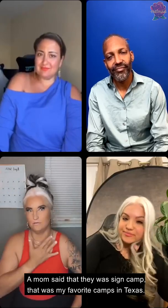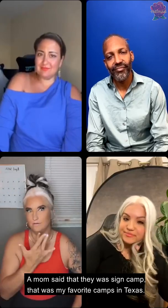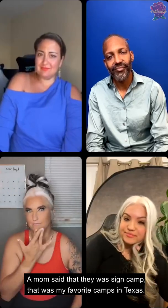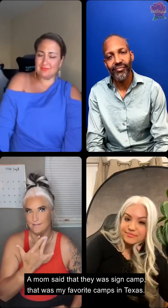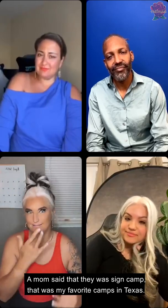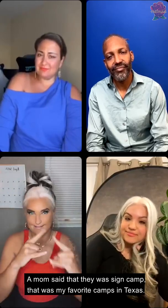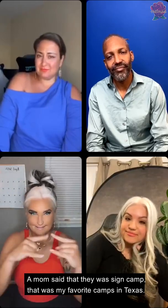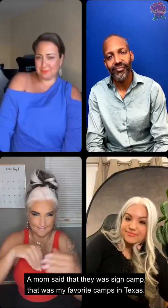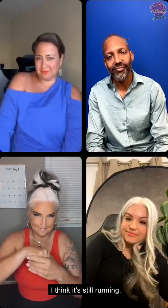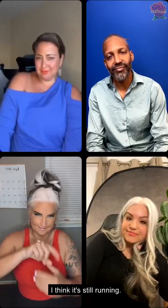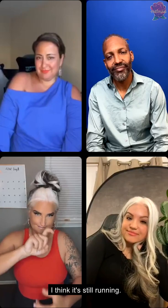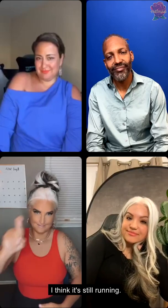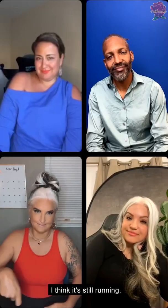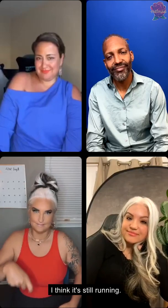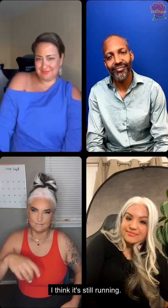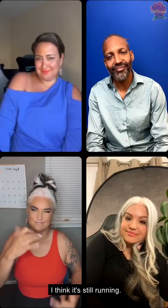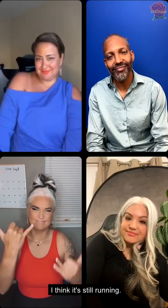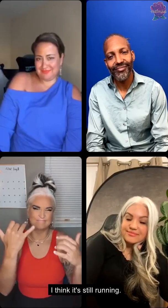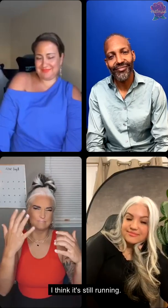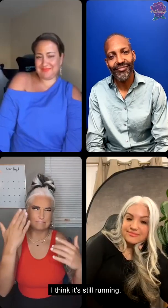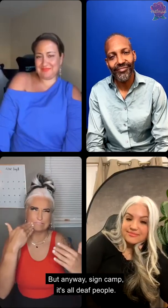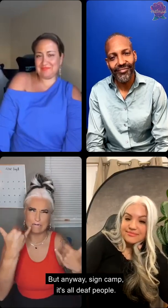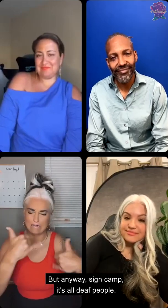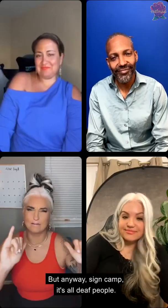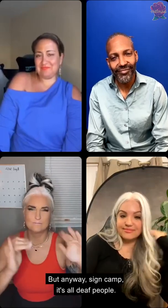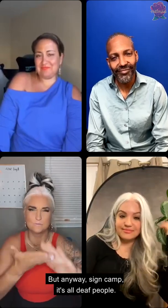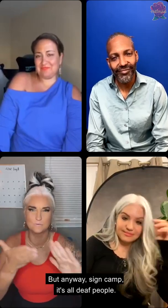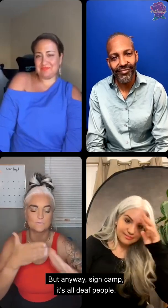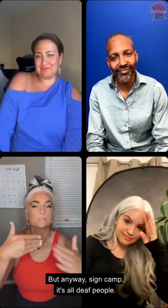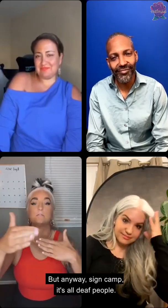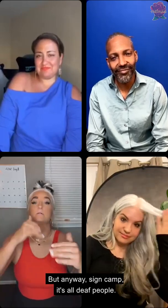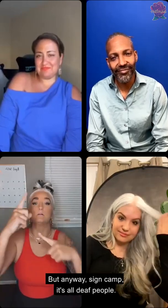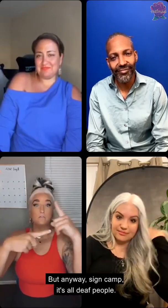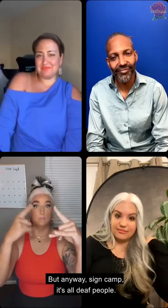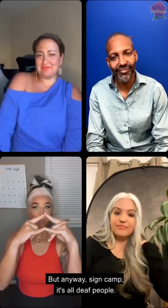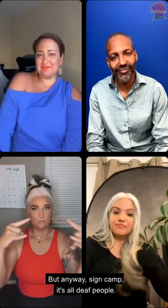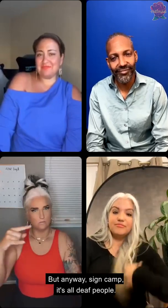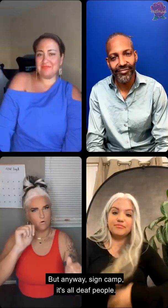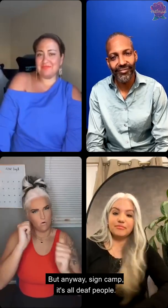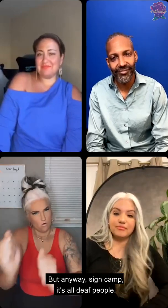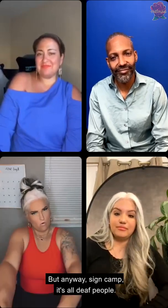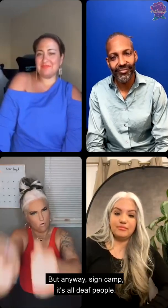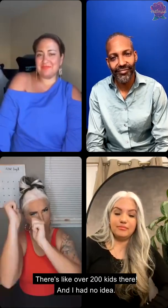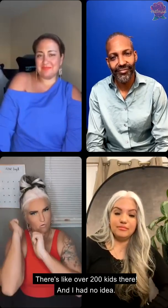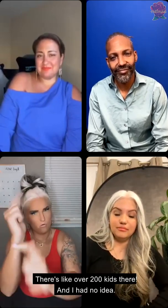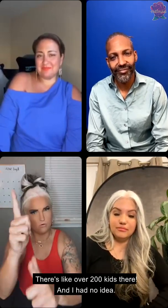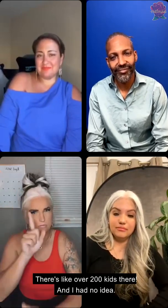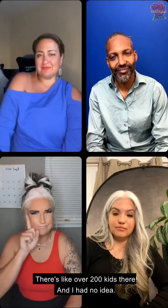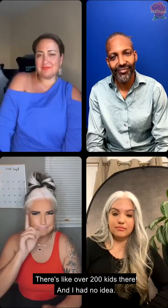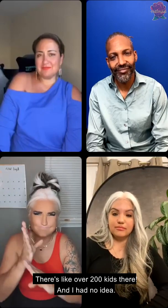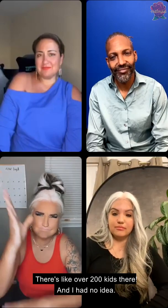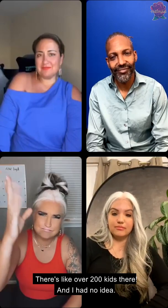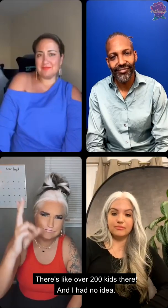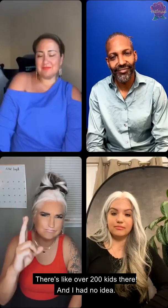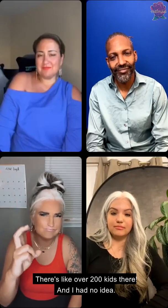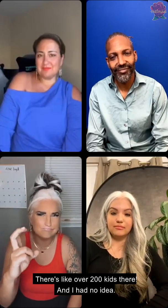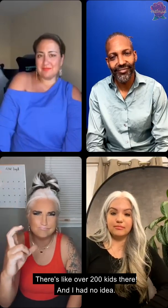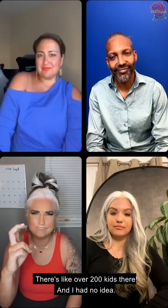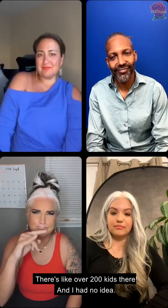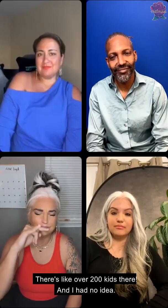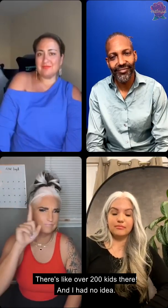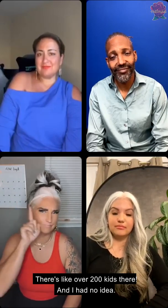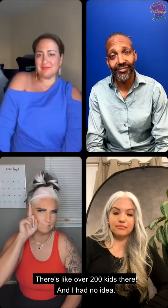my favorite camps in Texas. I think it's still running. But anyway, Sign Camp, it's all deaf people. There's like